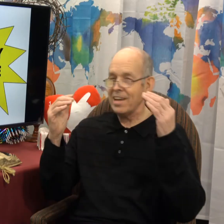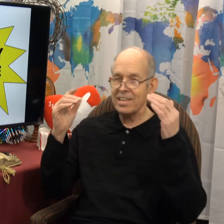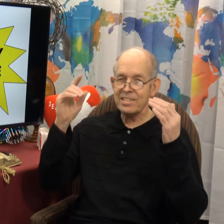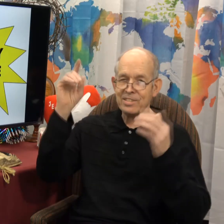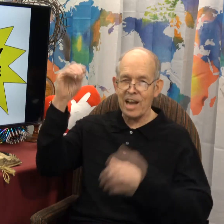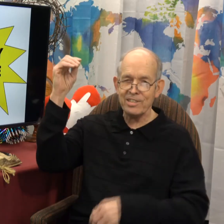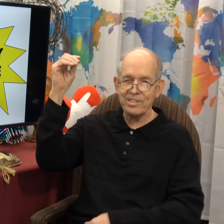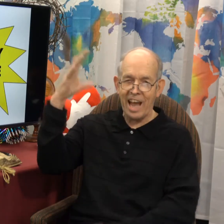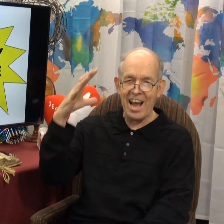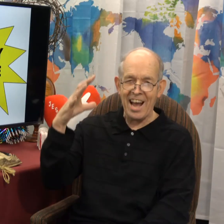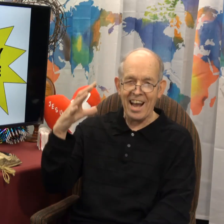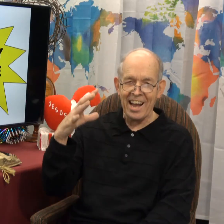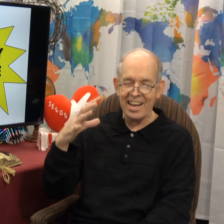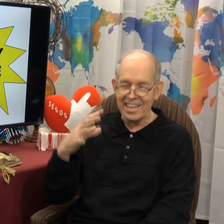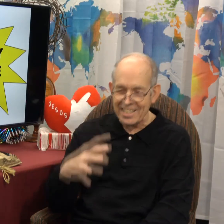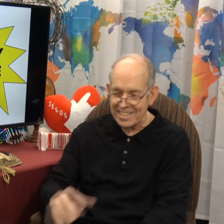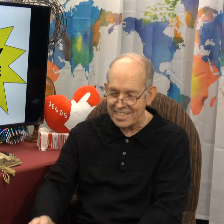Everybody's Jason.